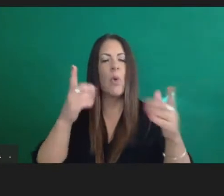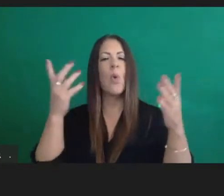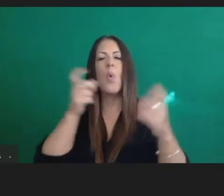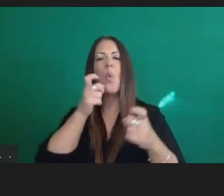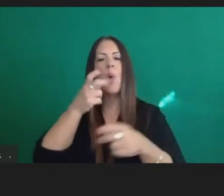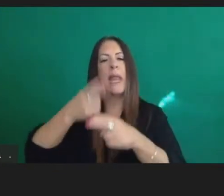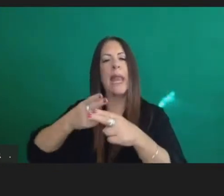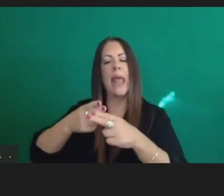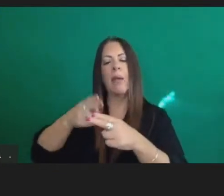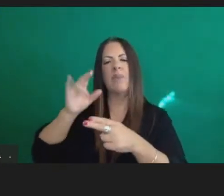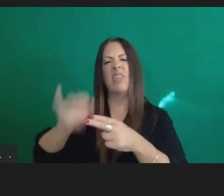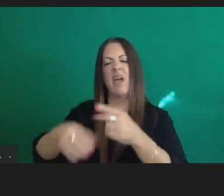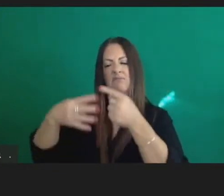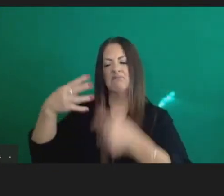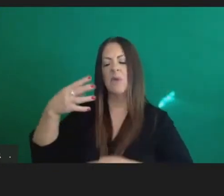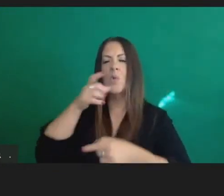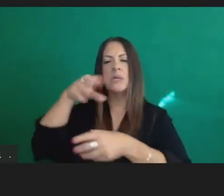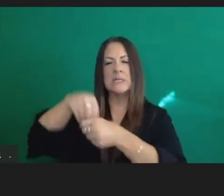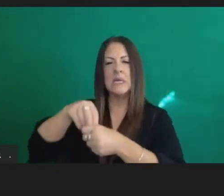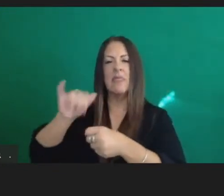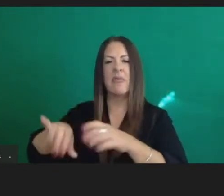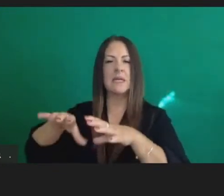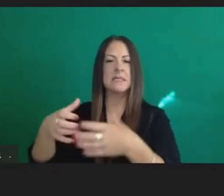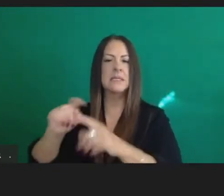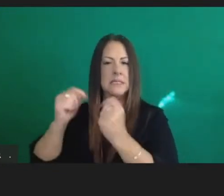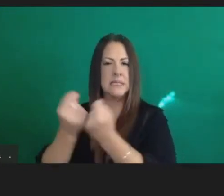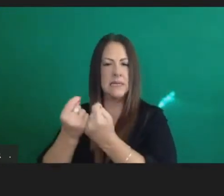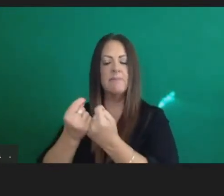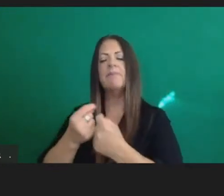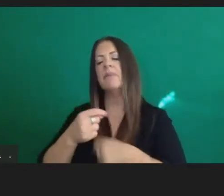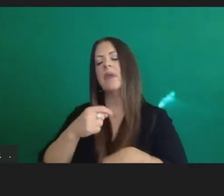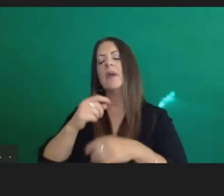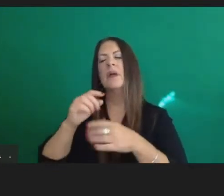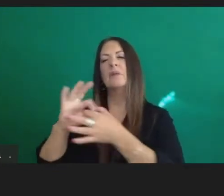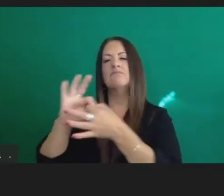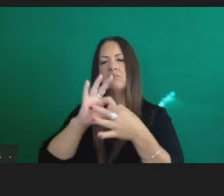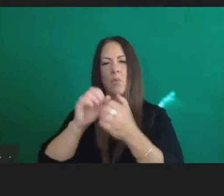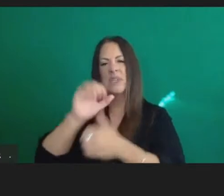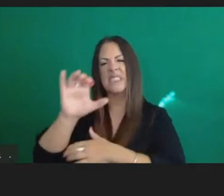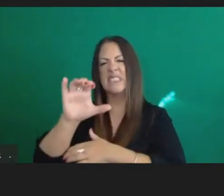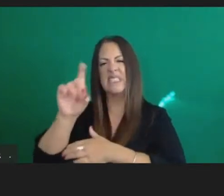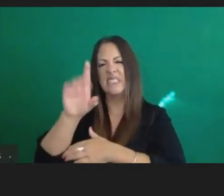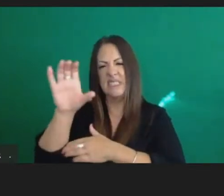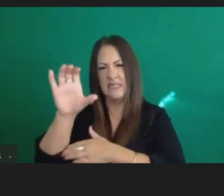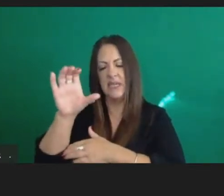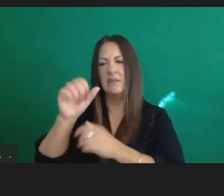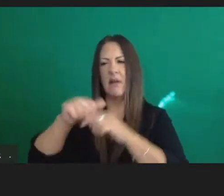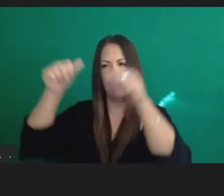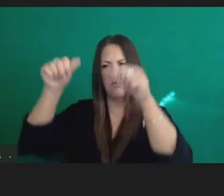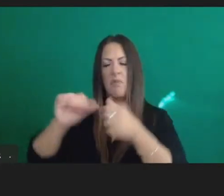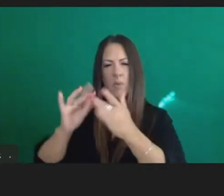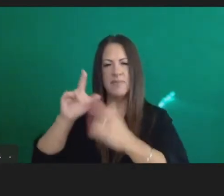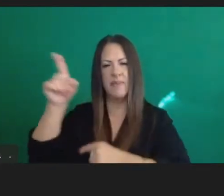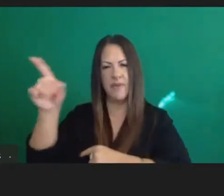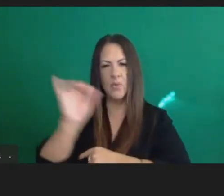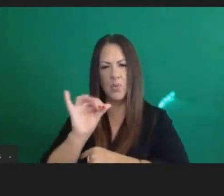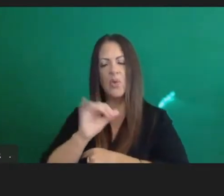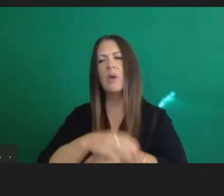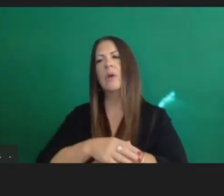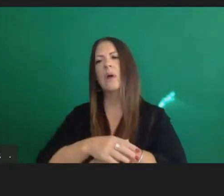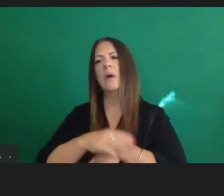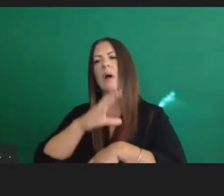be clarified there with our CDPH team on the website. So it's not there yet, but certainly in the works as we all